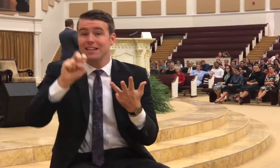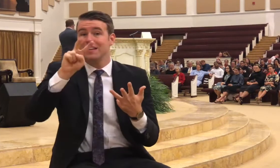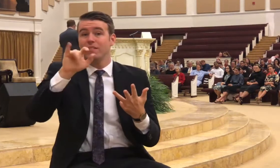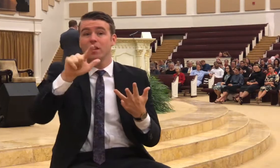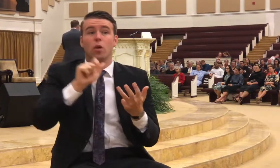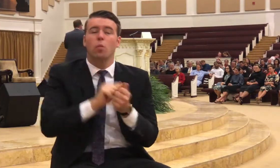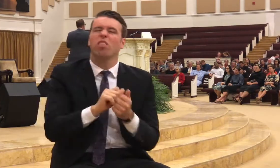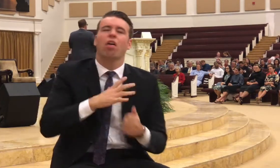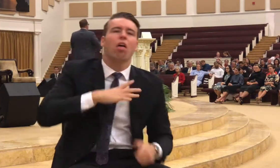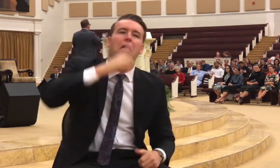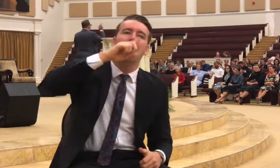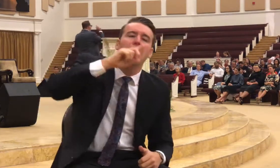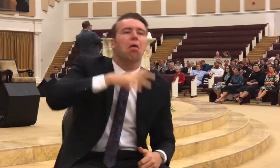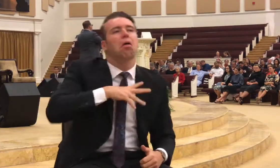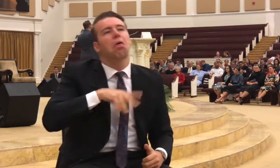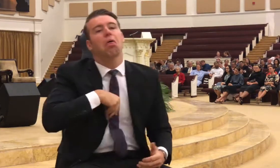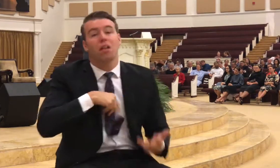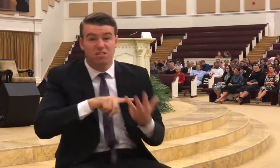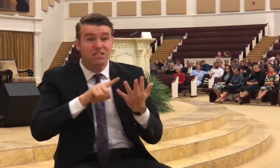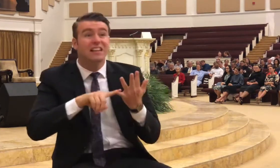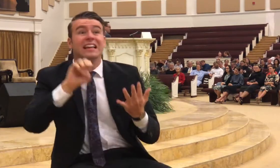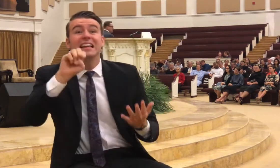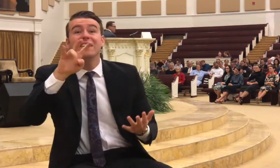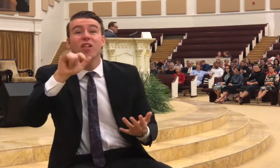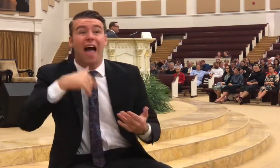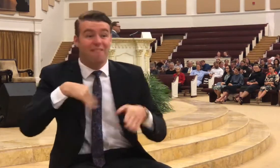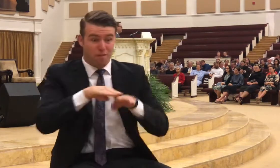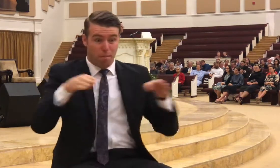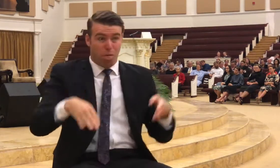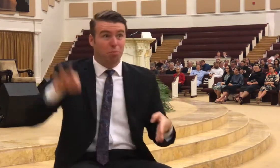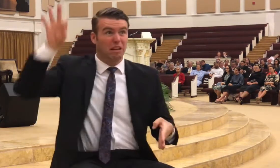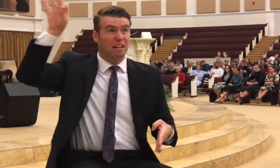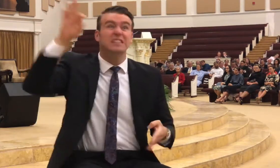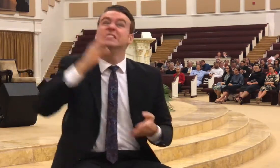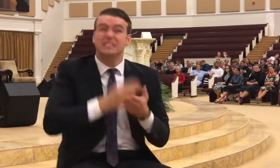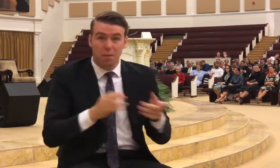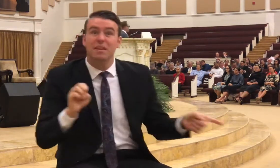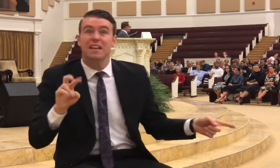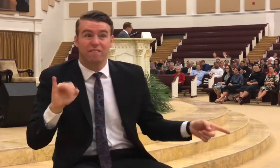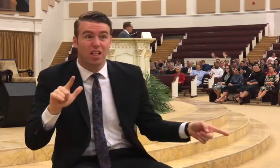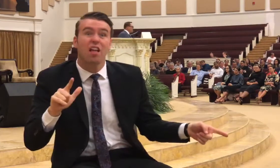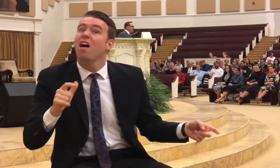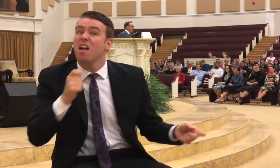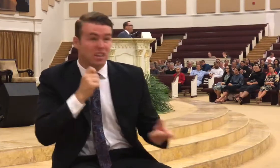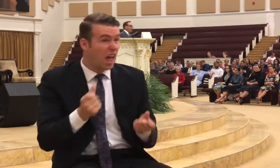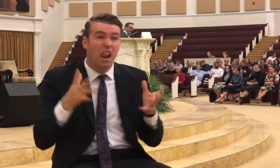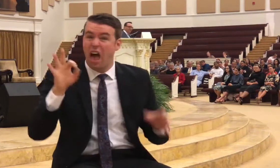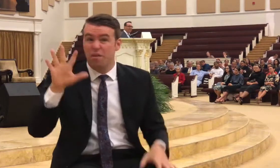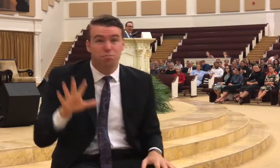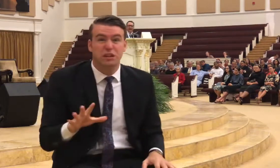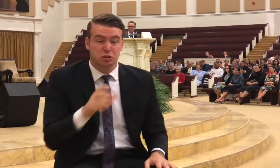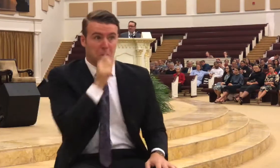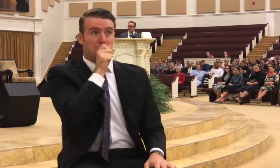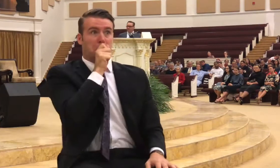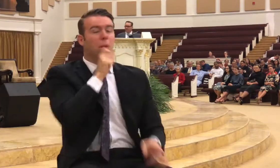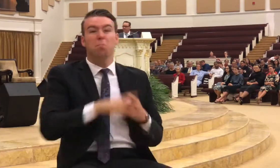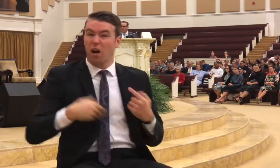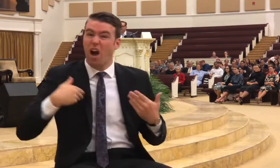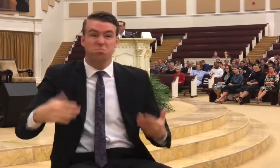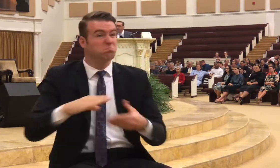in benevolence. There's even evil in pulpit. There's not a lot of preachers preaching about that, but I am tonight.